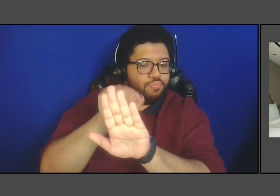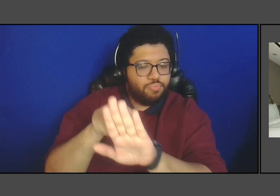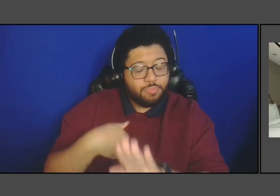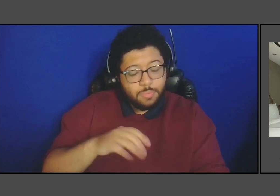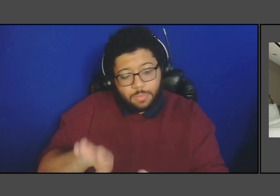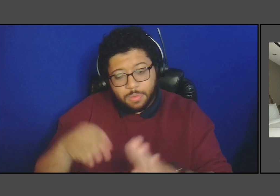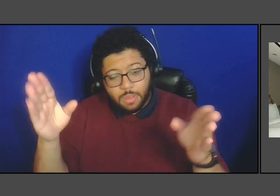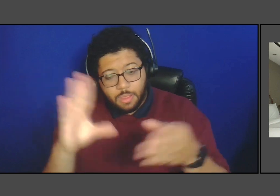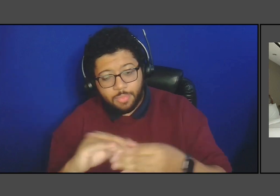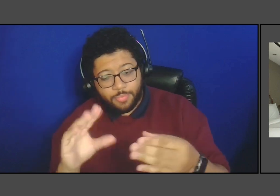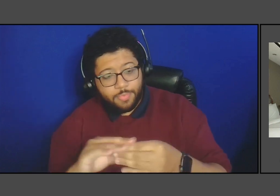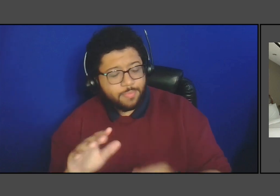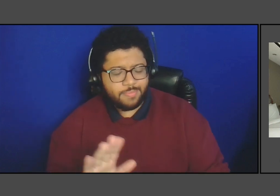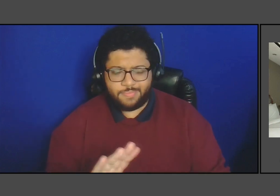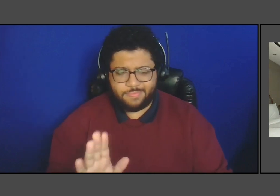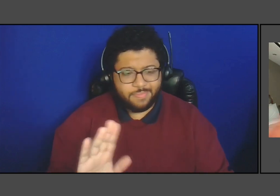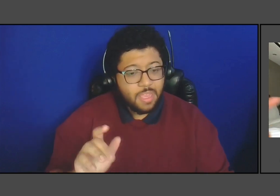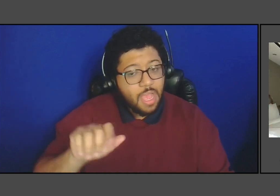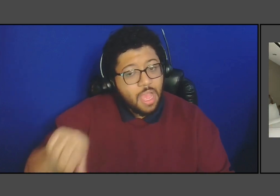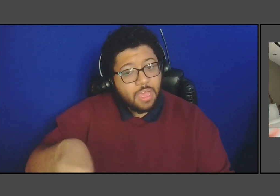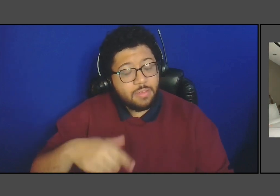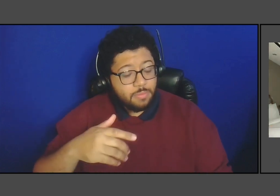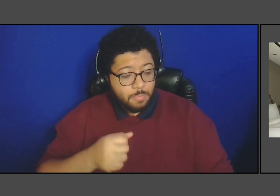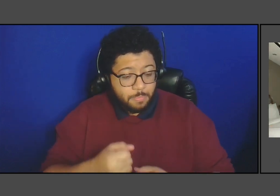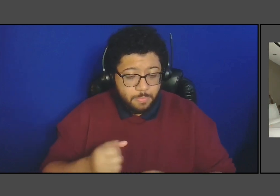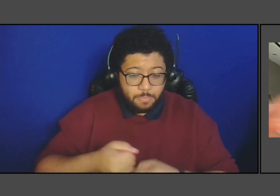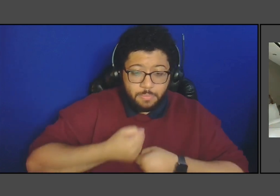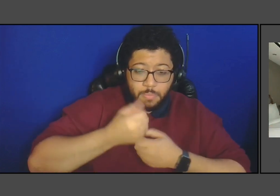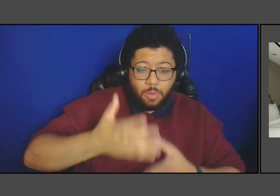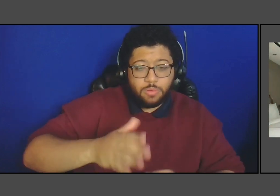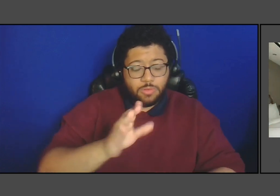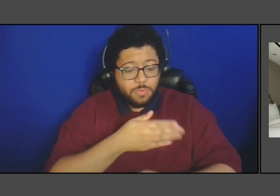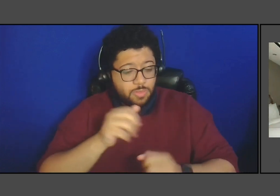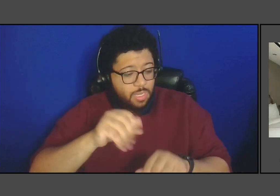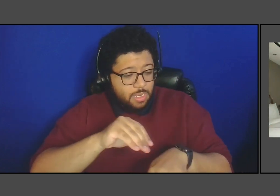is that these are often organizations that are doing a combination. They are